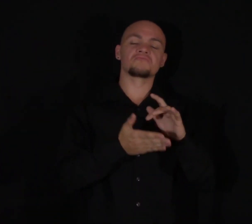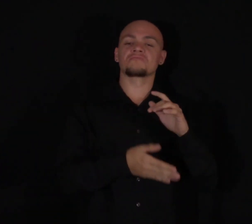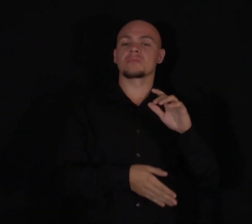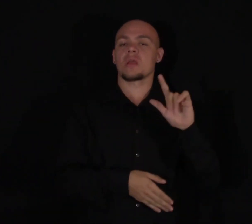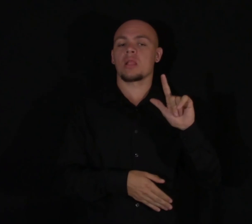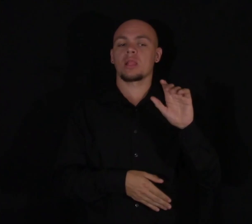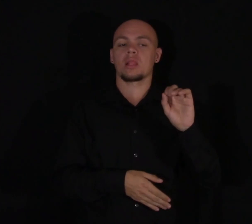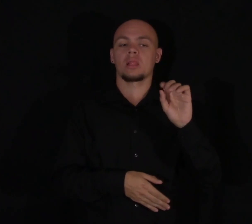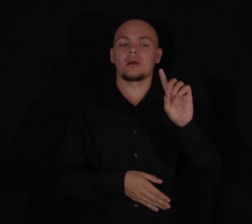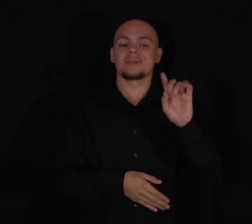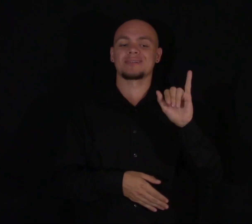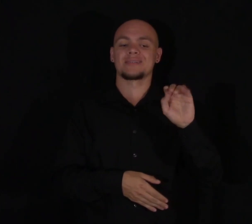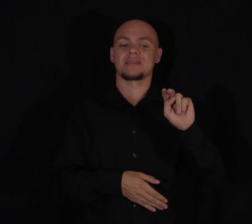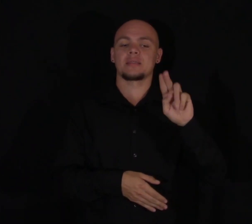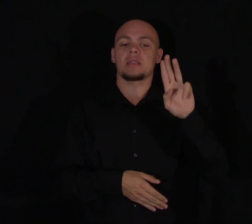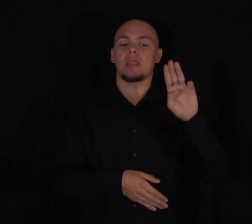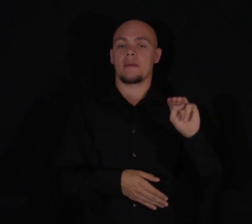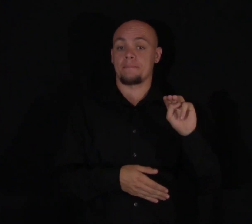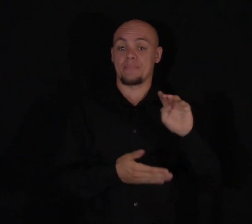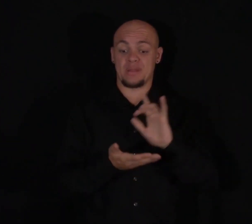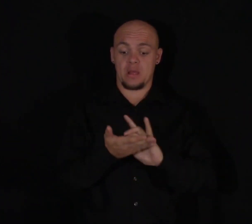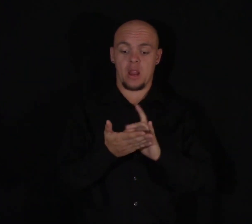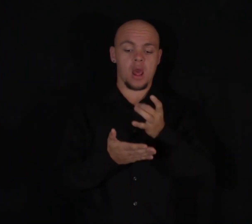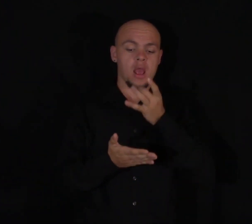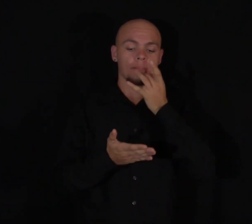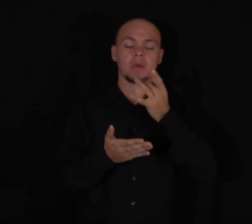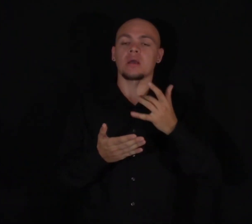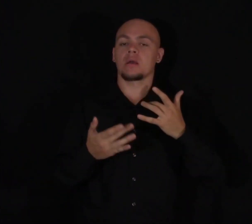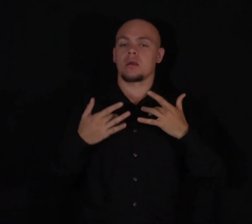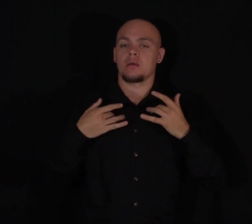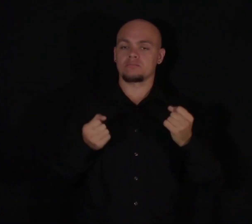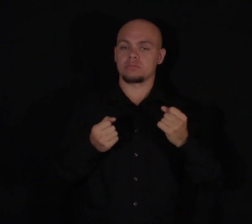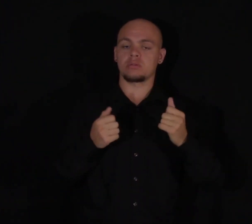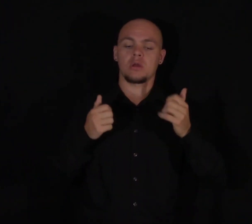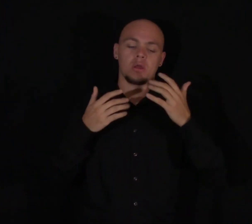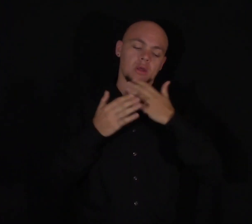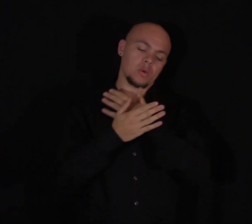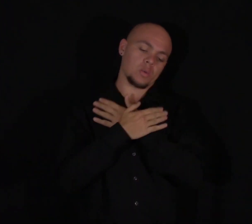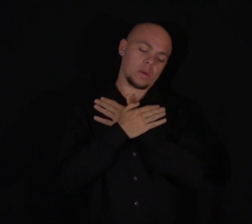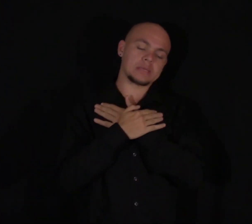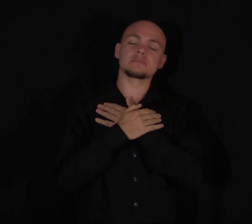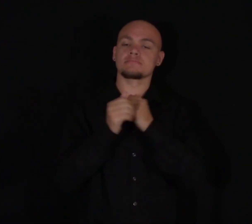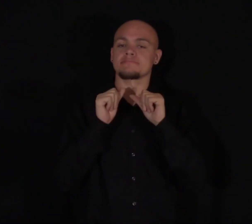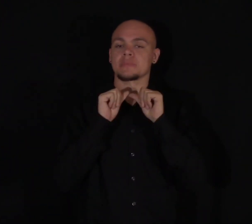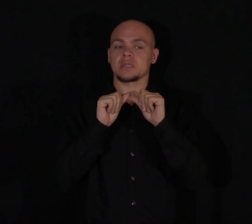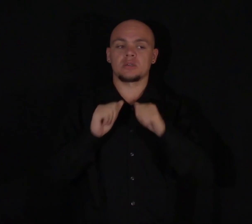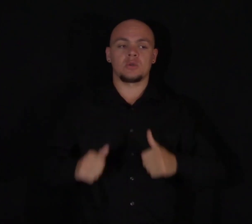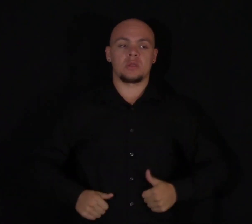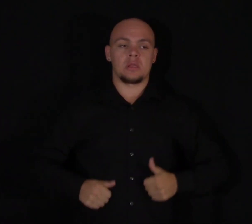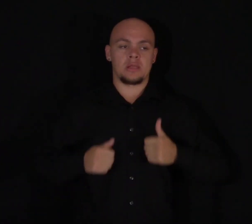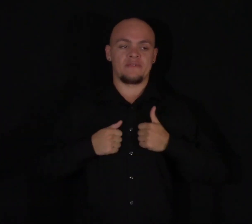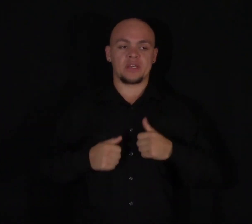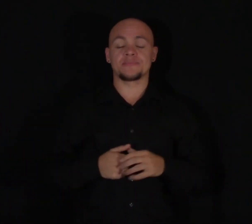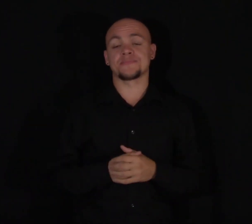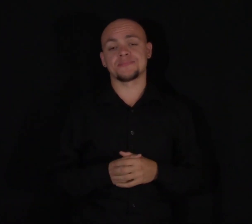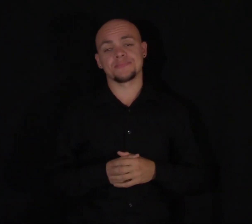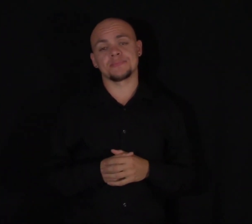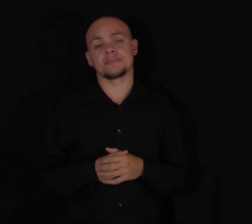this drug only that I was enabled to gain the rest necessary for the preservation of life. Oppressed by the recollection of